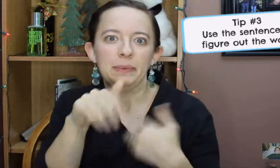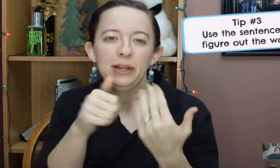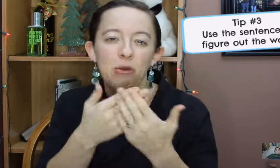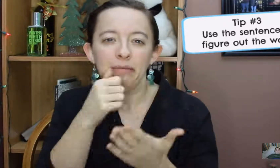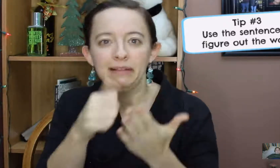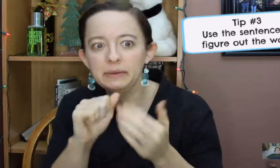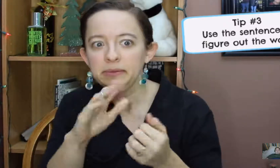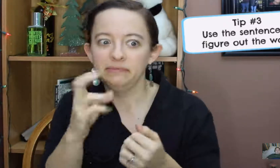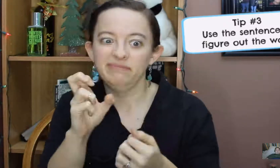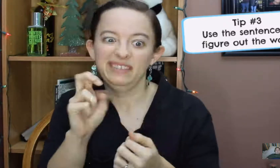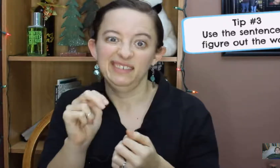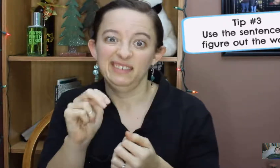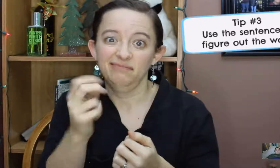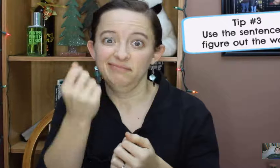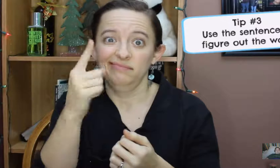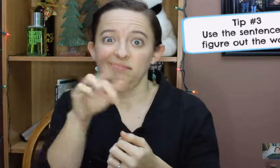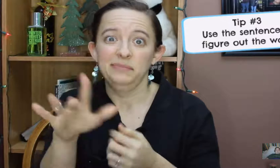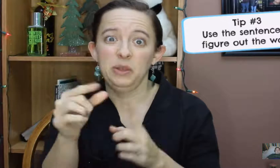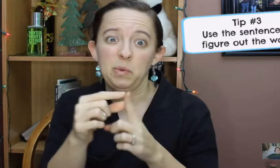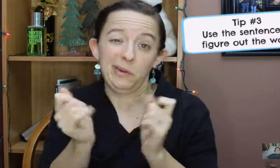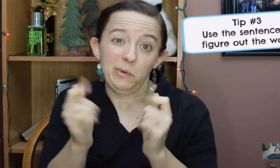You can figure it out what it means or the...